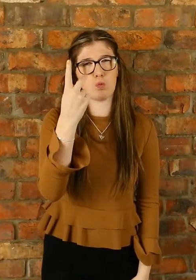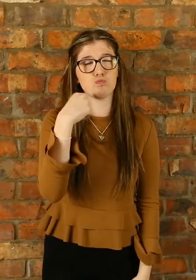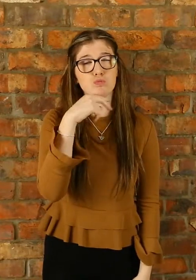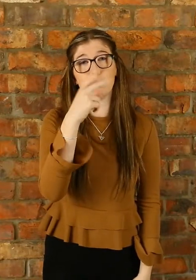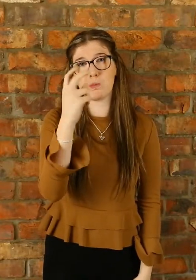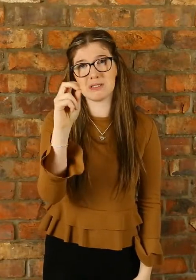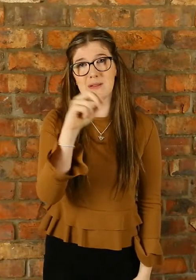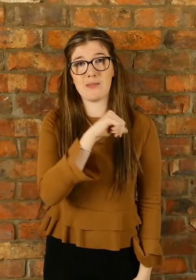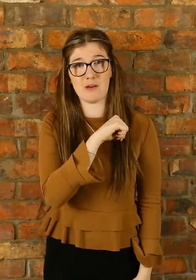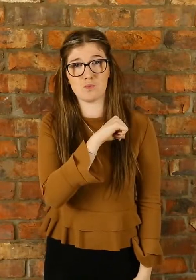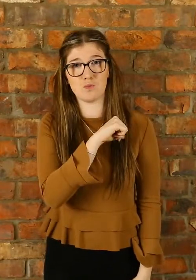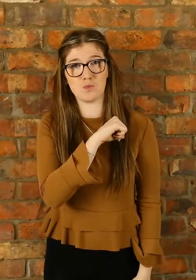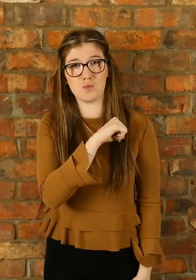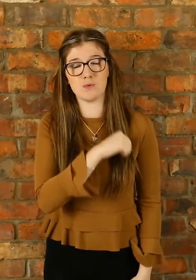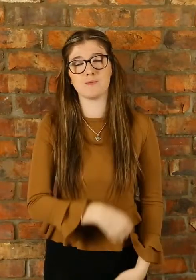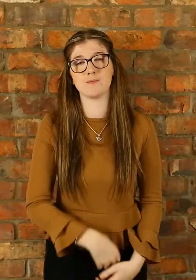There are 50 to